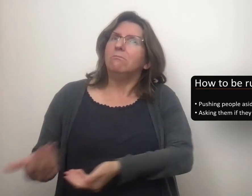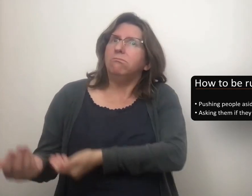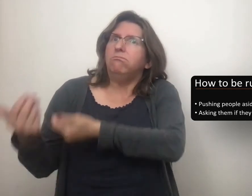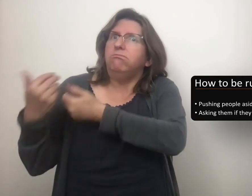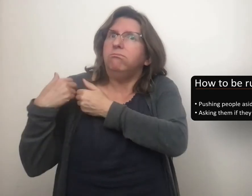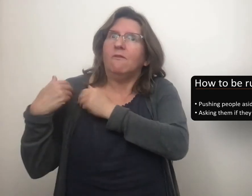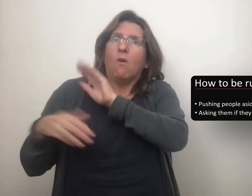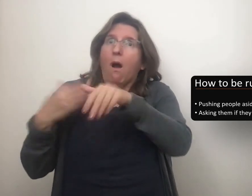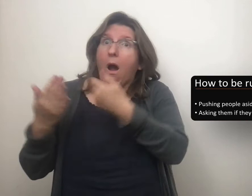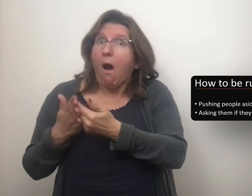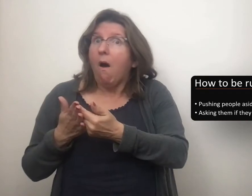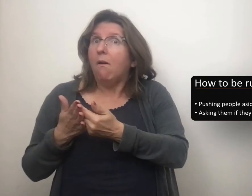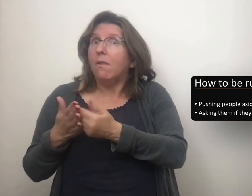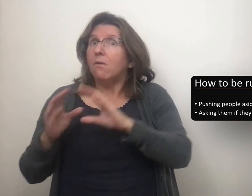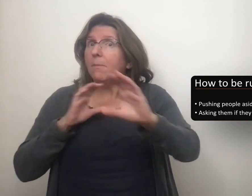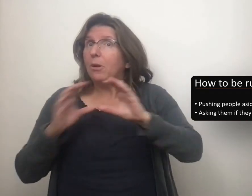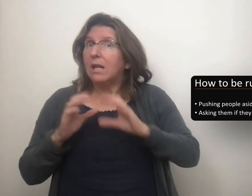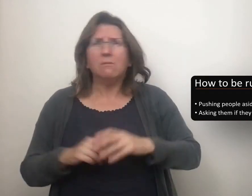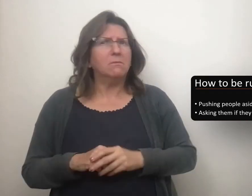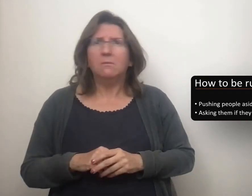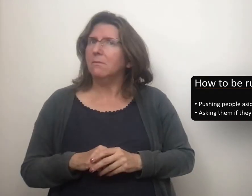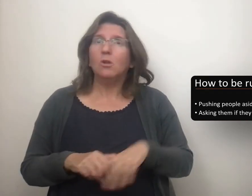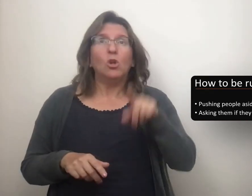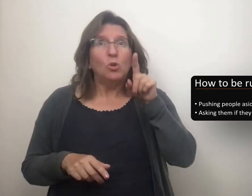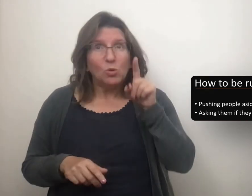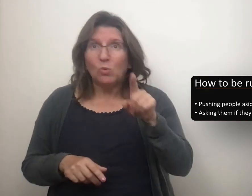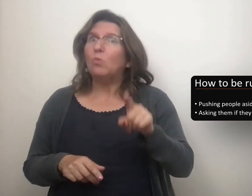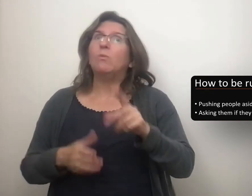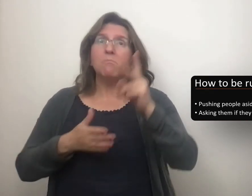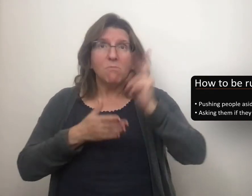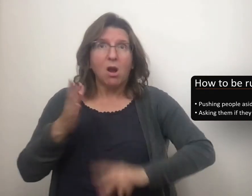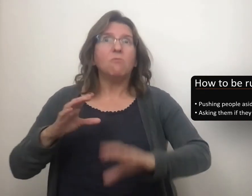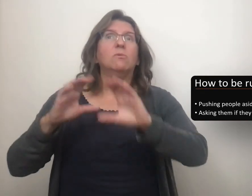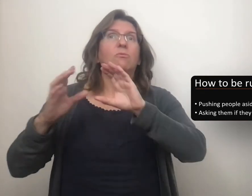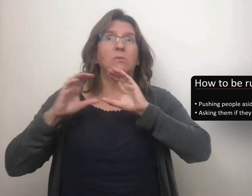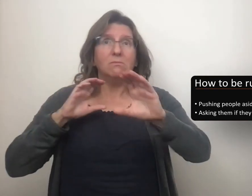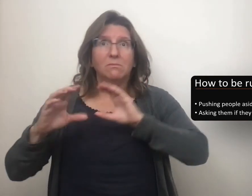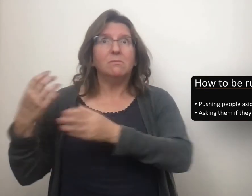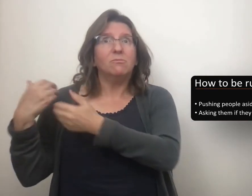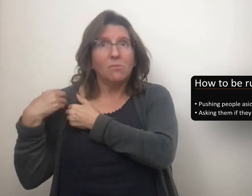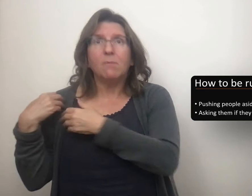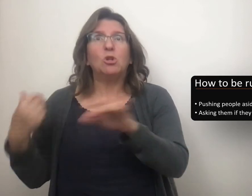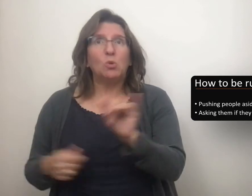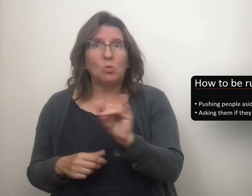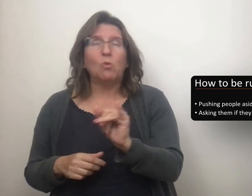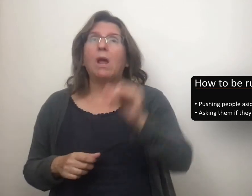rude. While you may think it's a neutral question, it's not. You're implicitly showing you want the burden